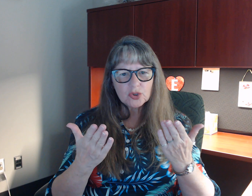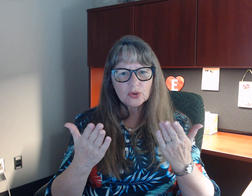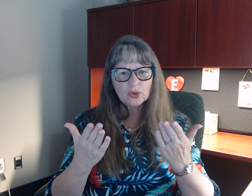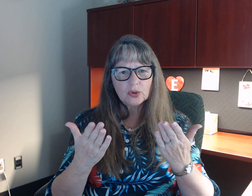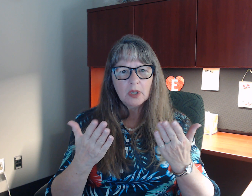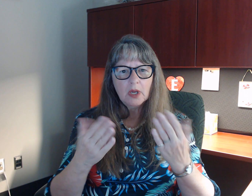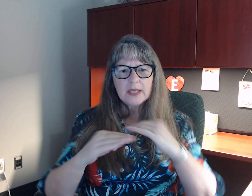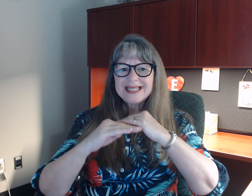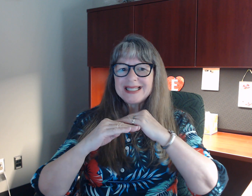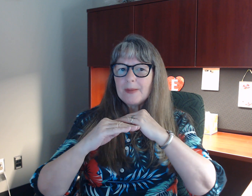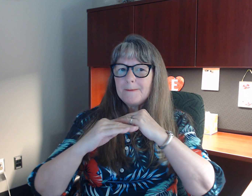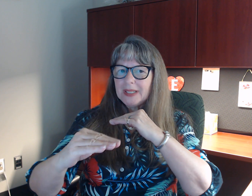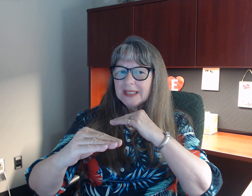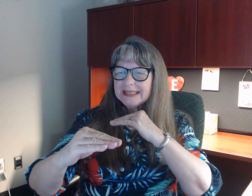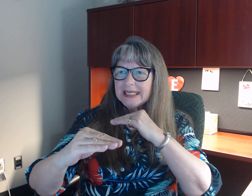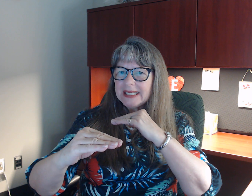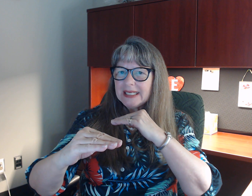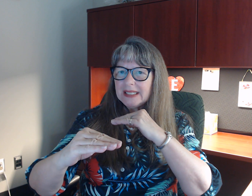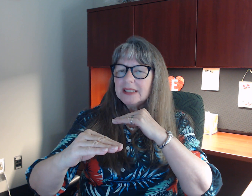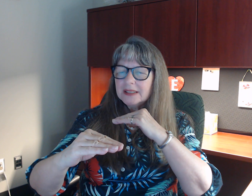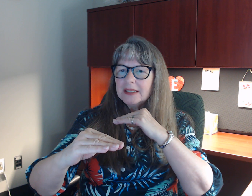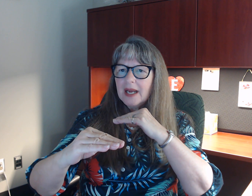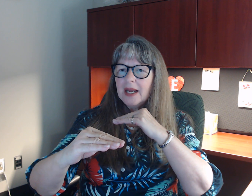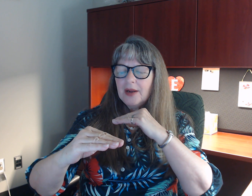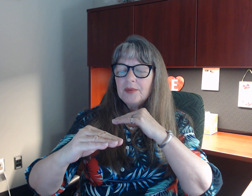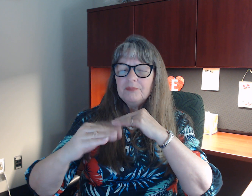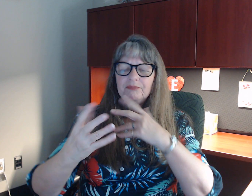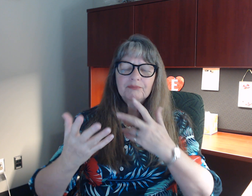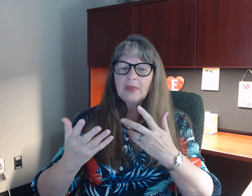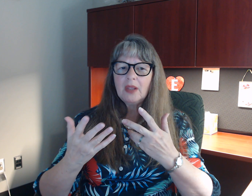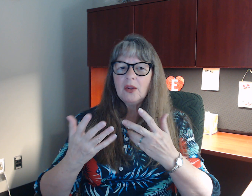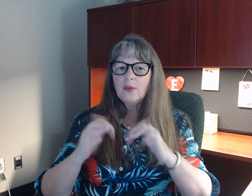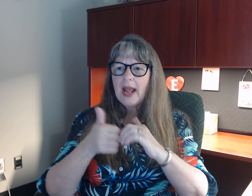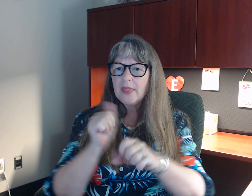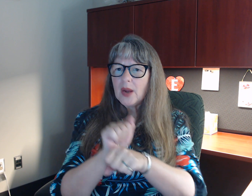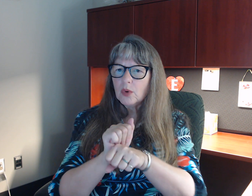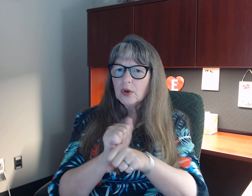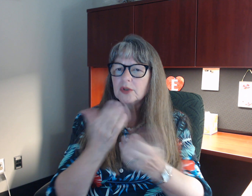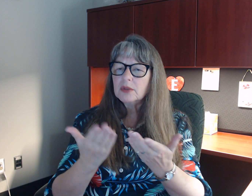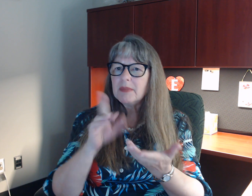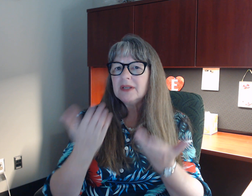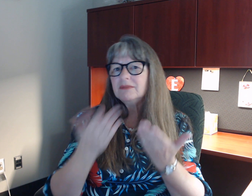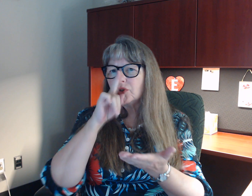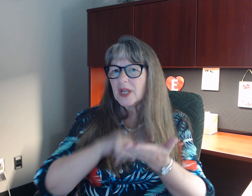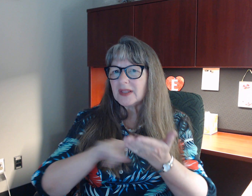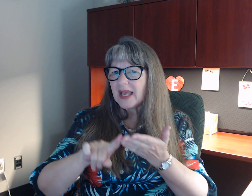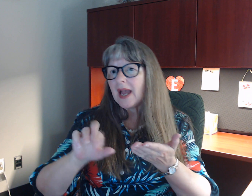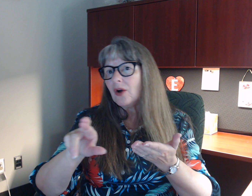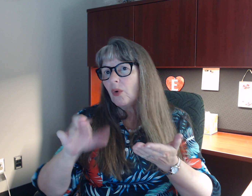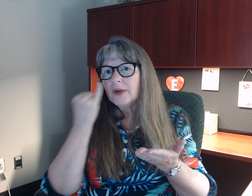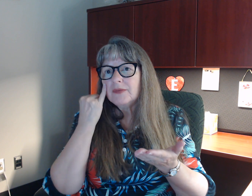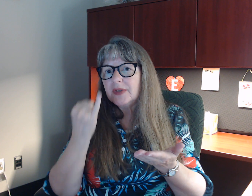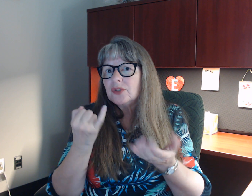your stability, um, and how that works. So maybe check that out. Or if it's